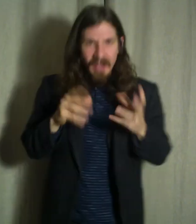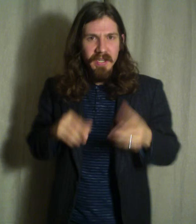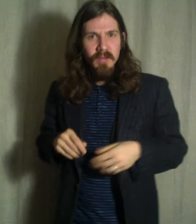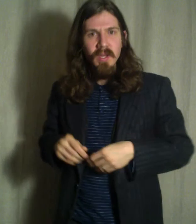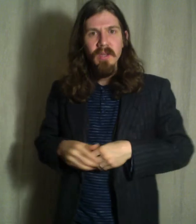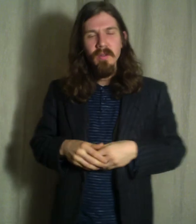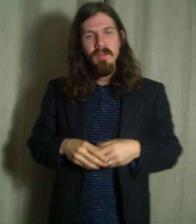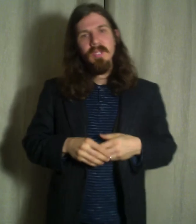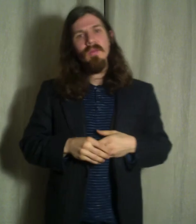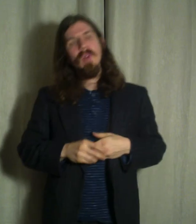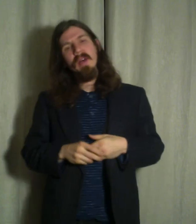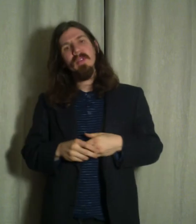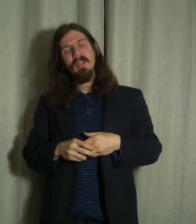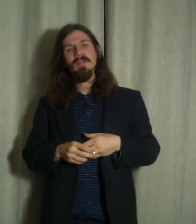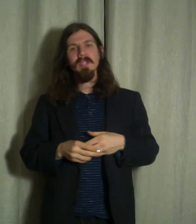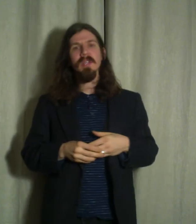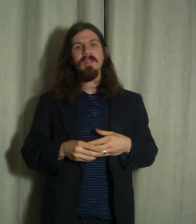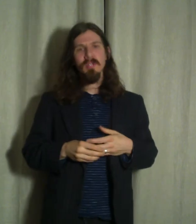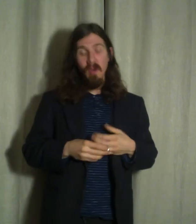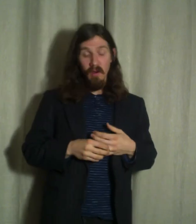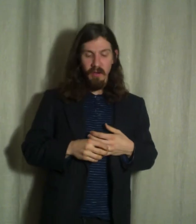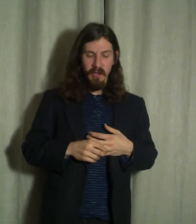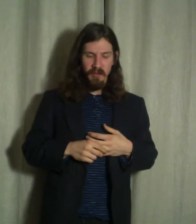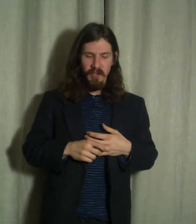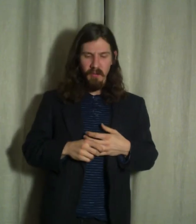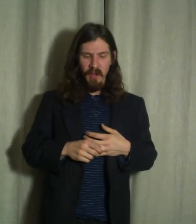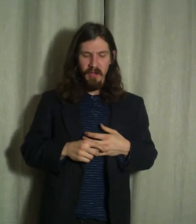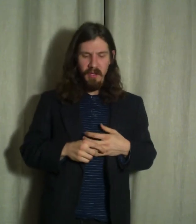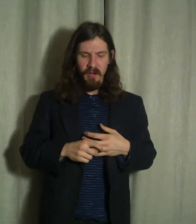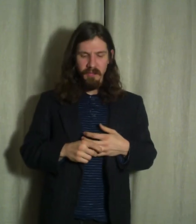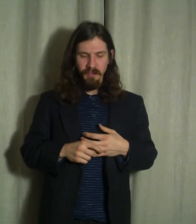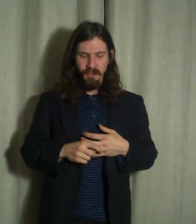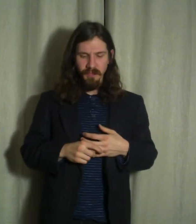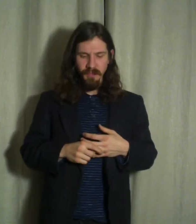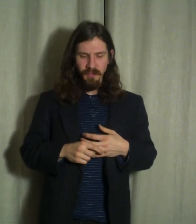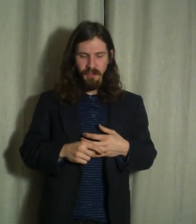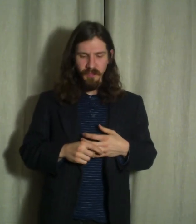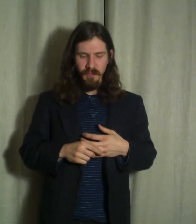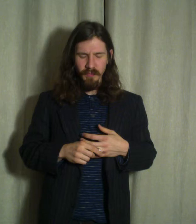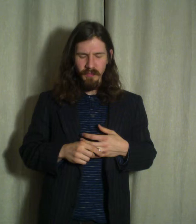tactics we can use to have an interesting song, an interesting melody. And